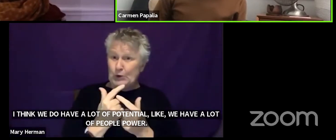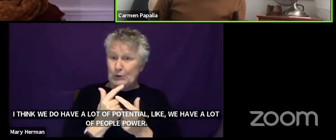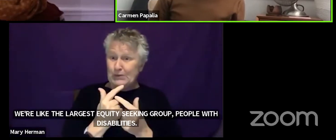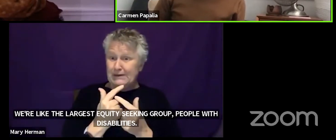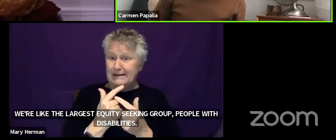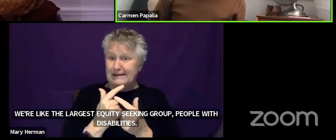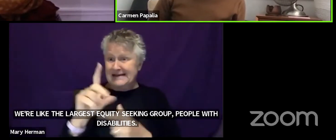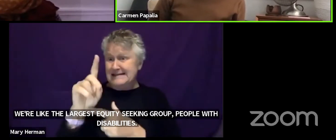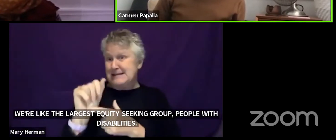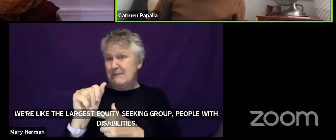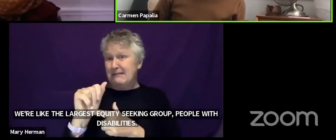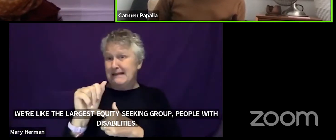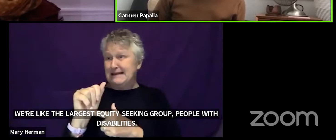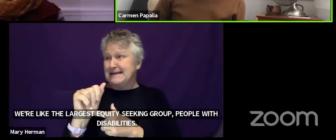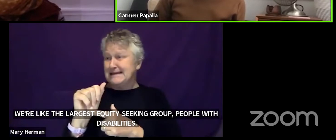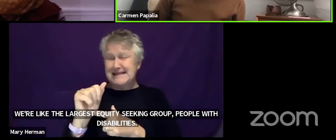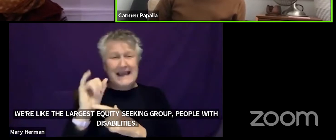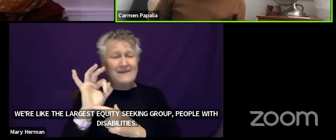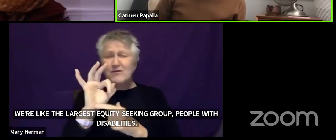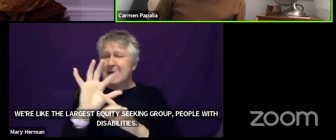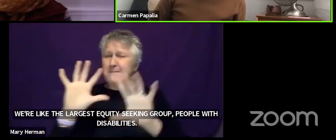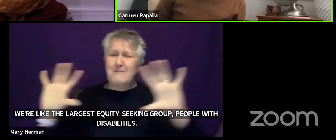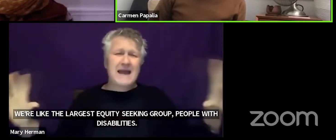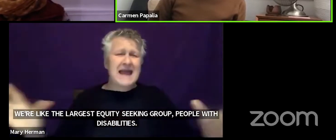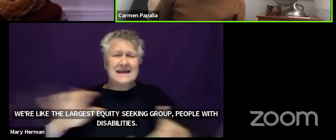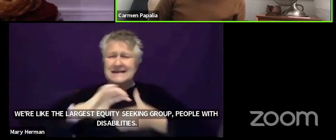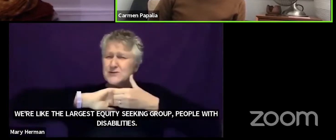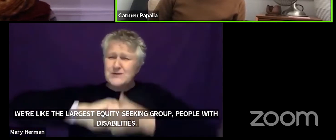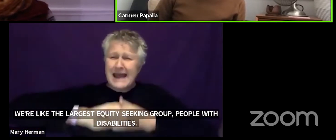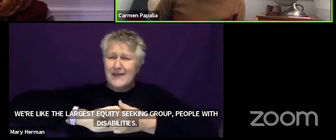together across disabilities and experiences, and